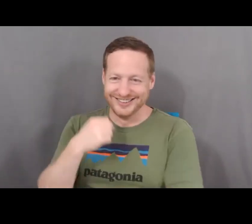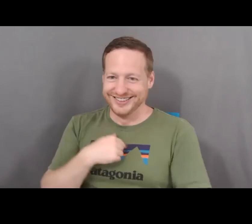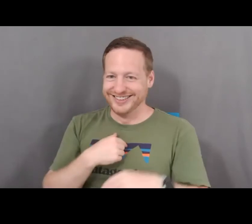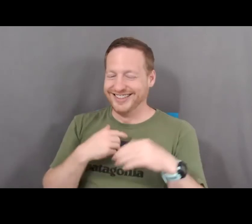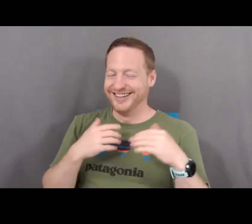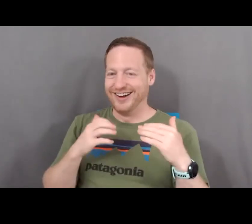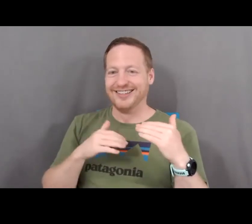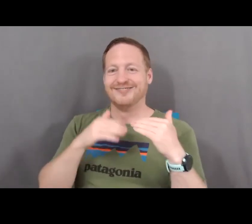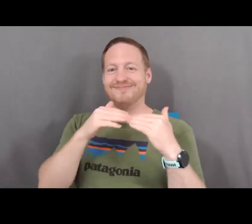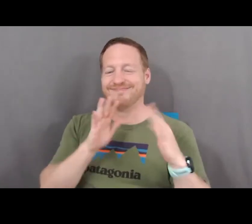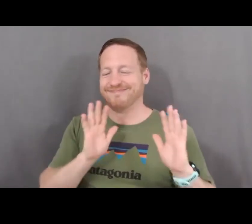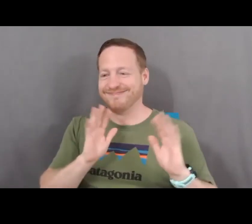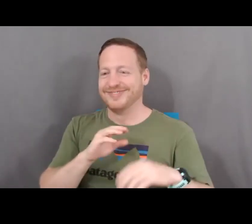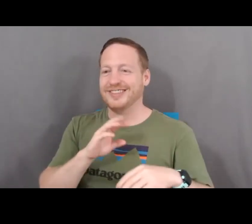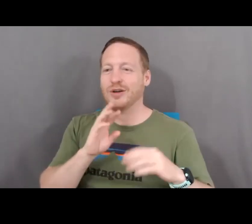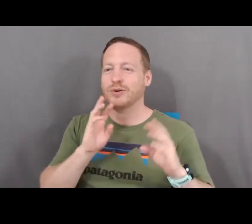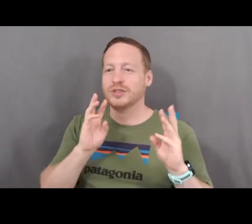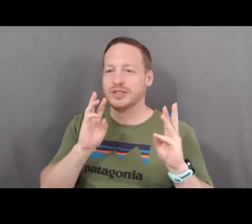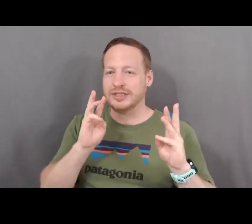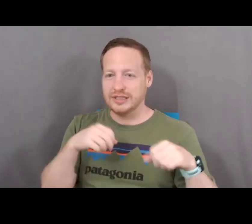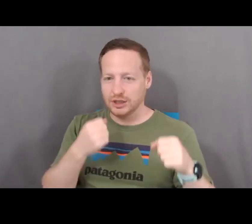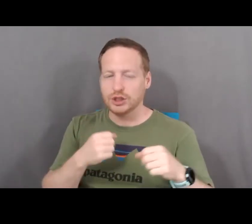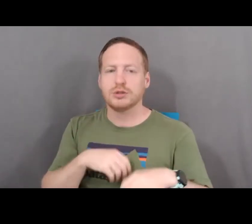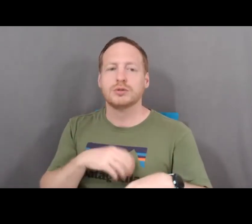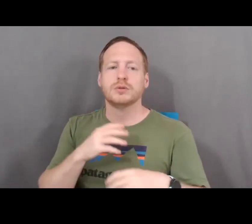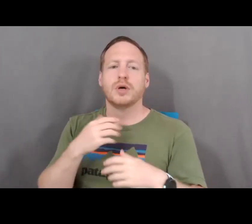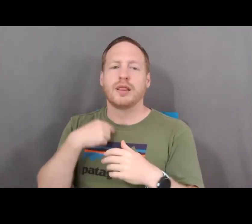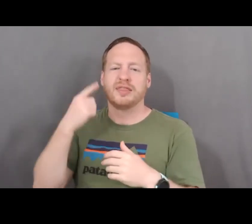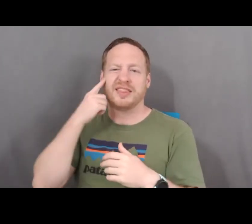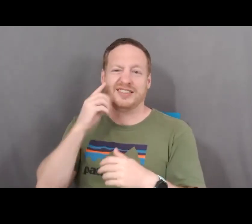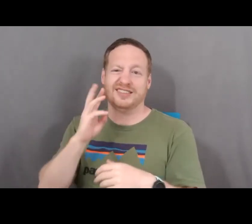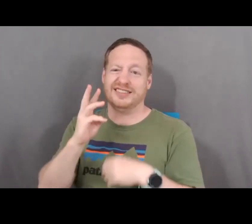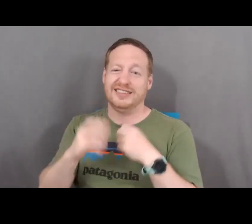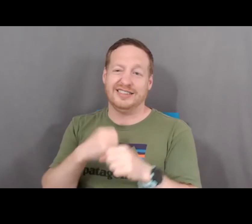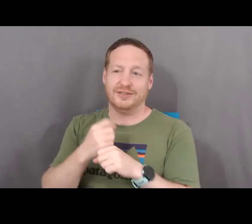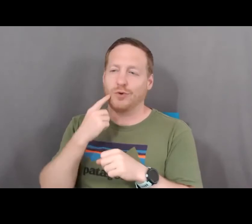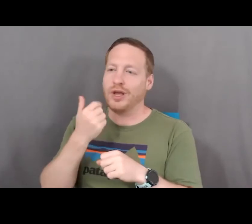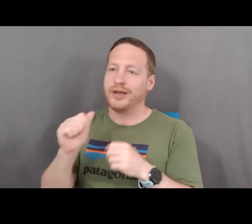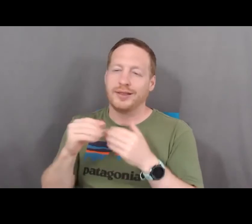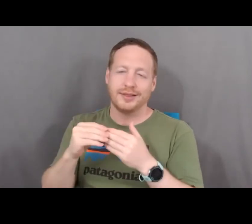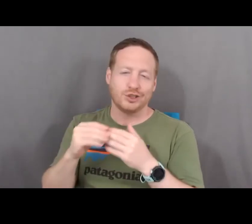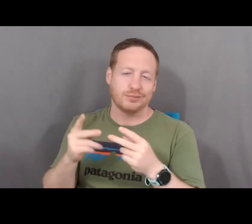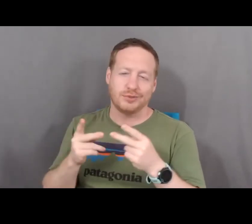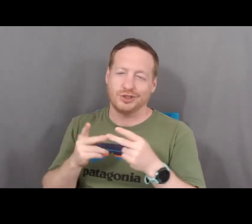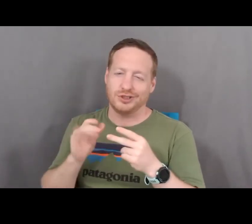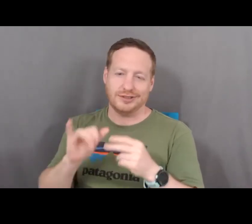I don't want to break the record of having 2 co-chairs 6 years together. So I think 6 years for any